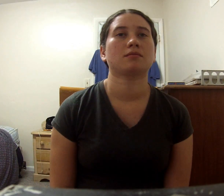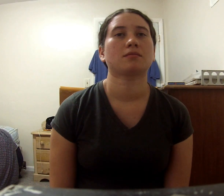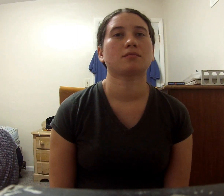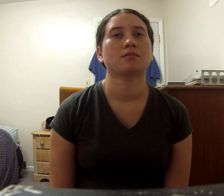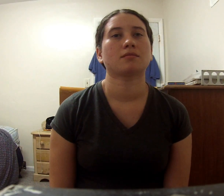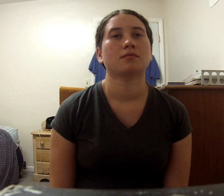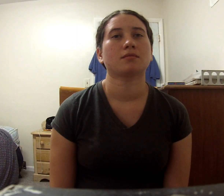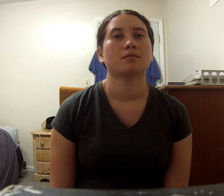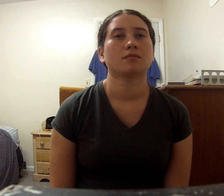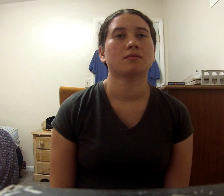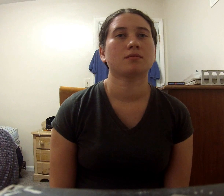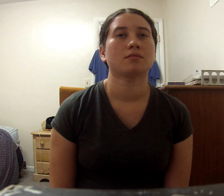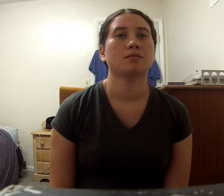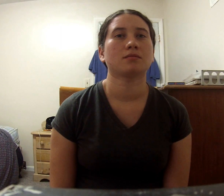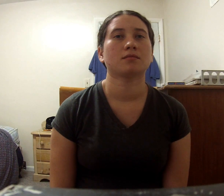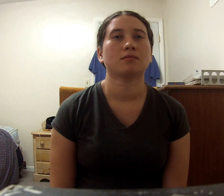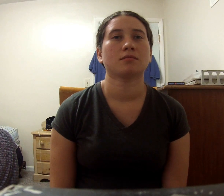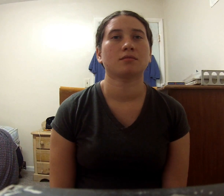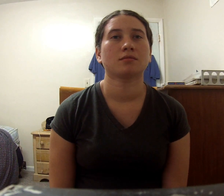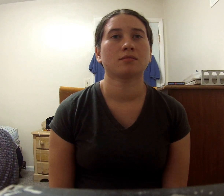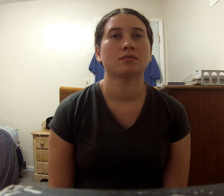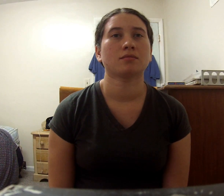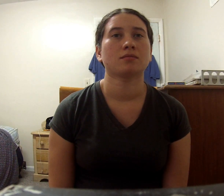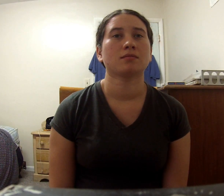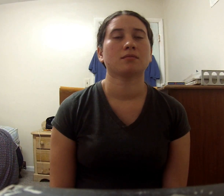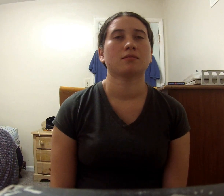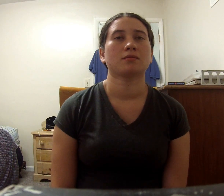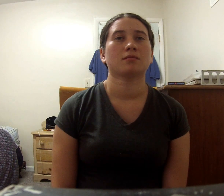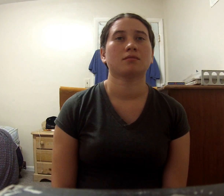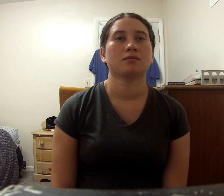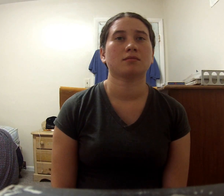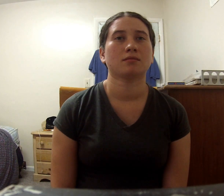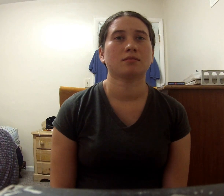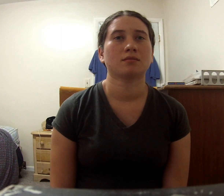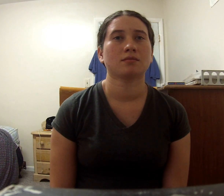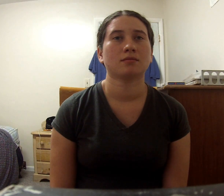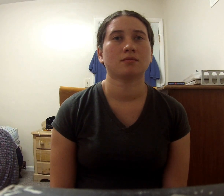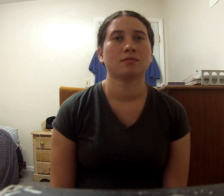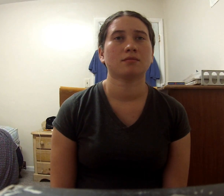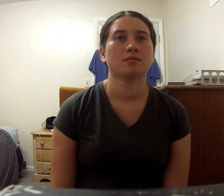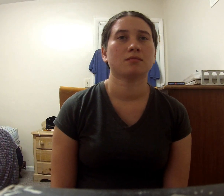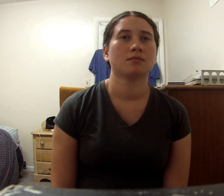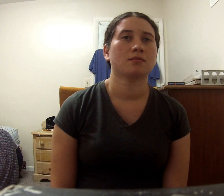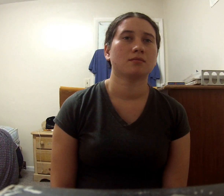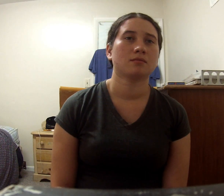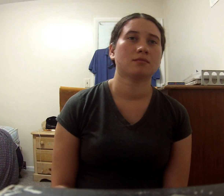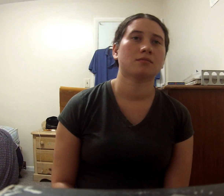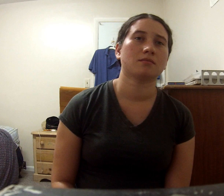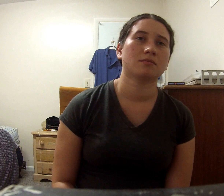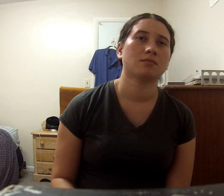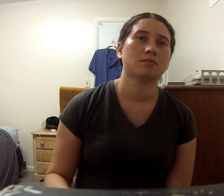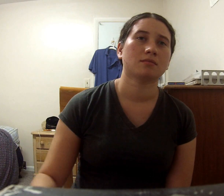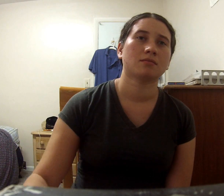I was getting mysterious bruises all over my body, and I was like, why am I bumping into doorways and furniture? When did I get so